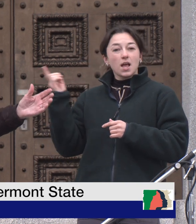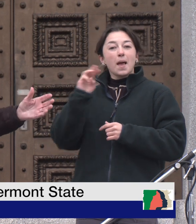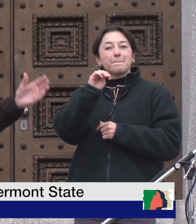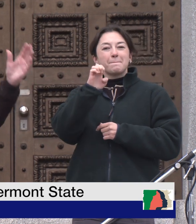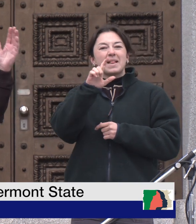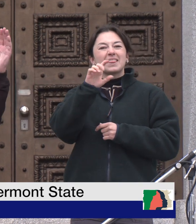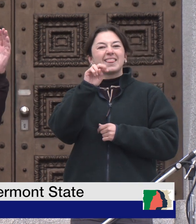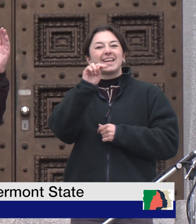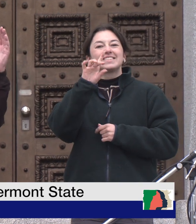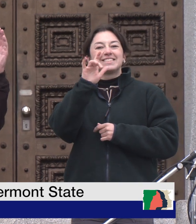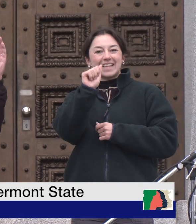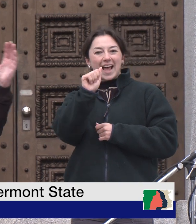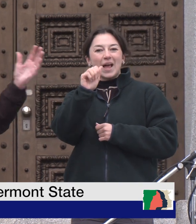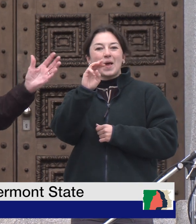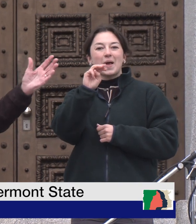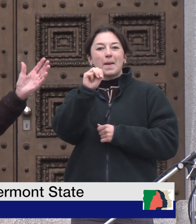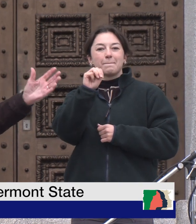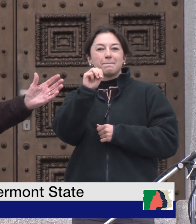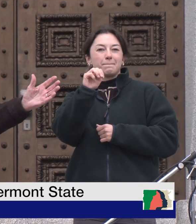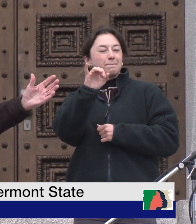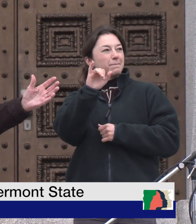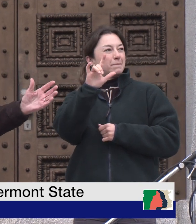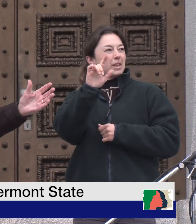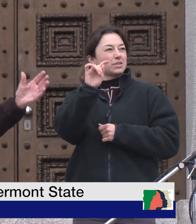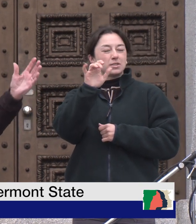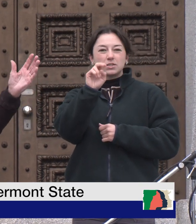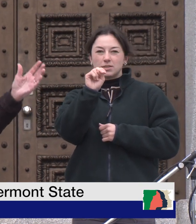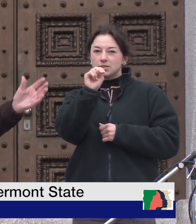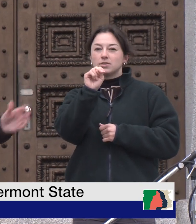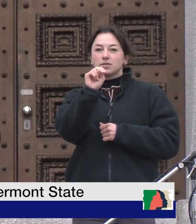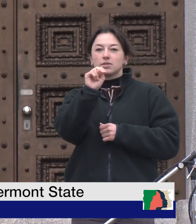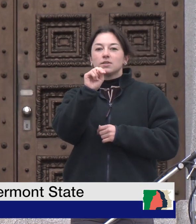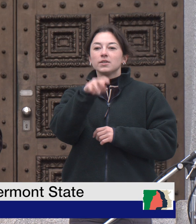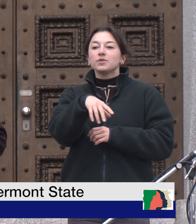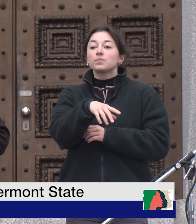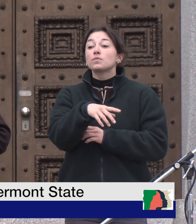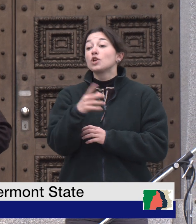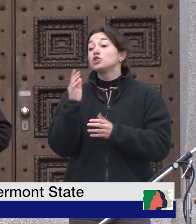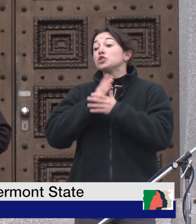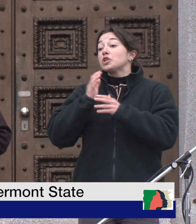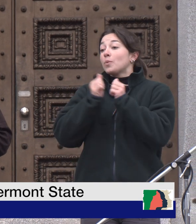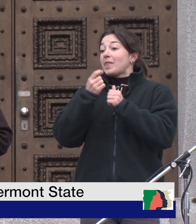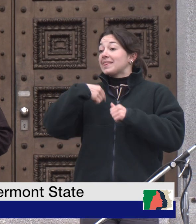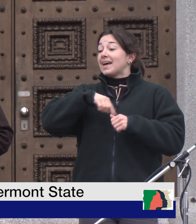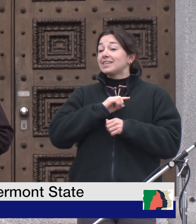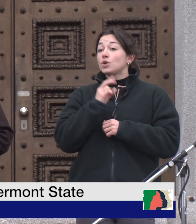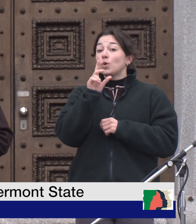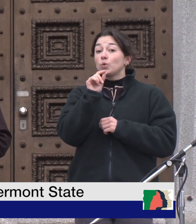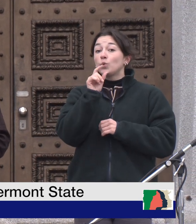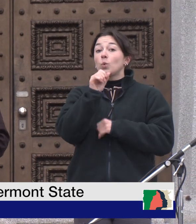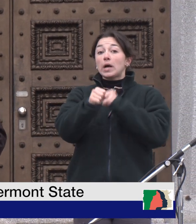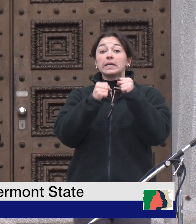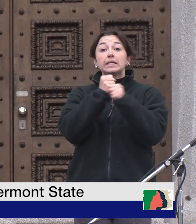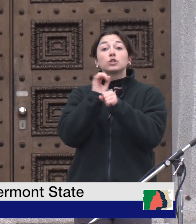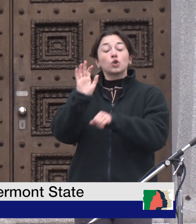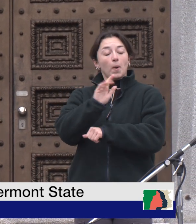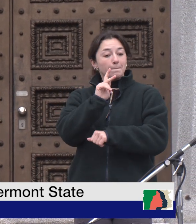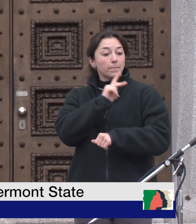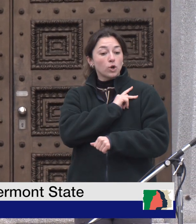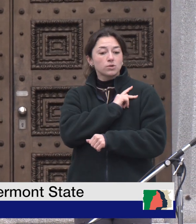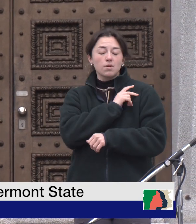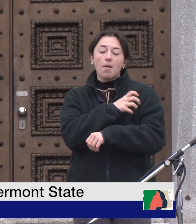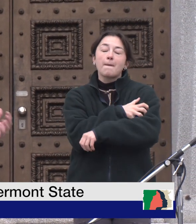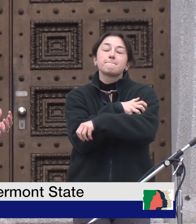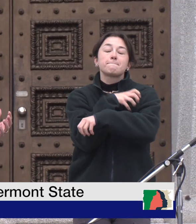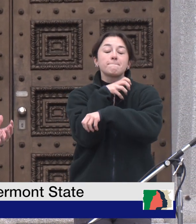who has shared with us through the decades her own powerful personal